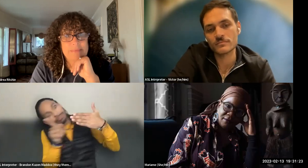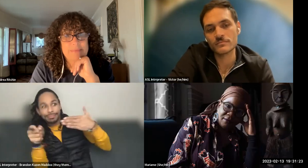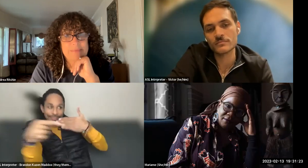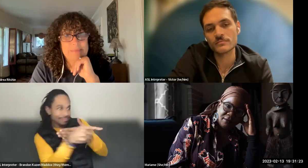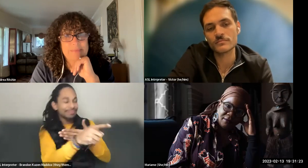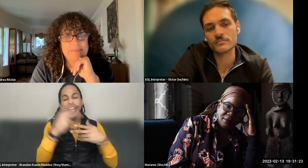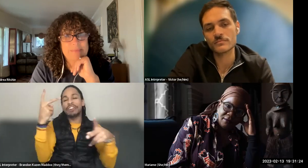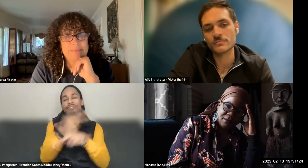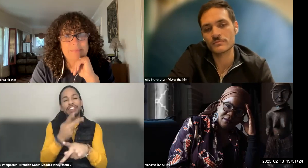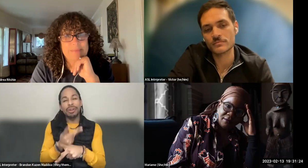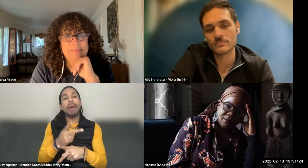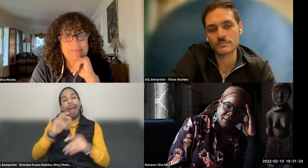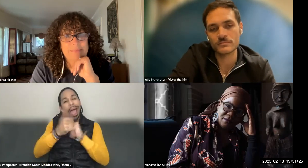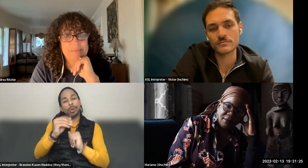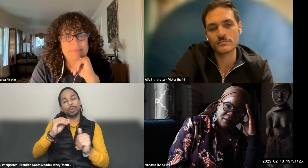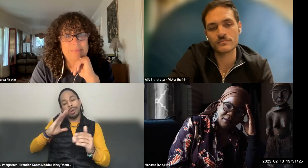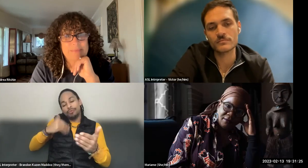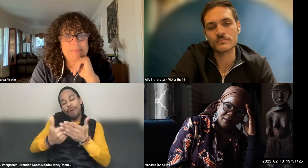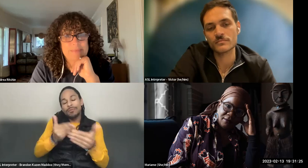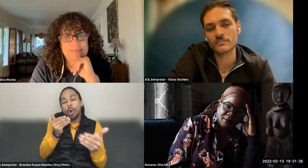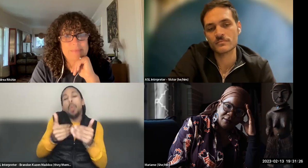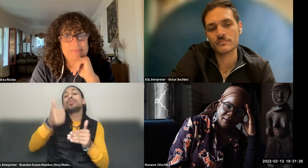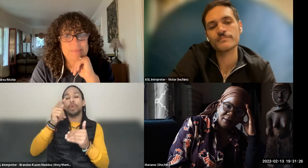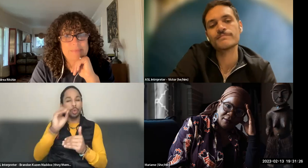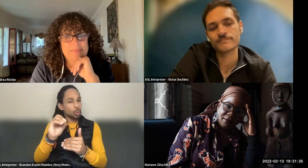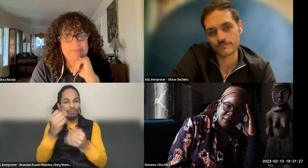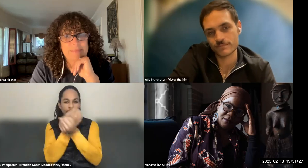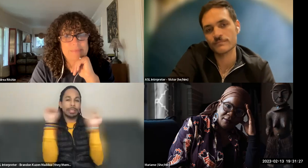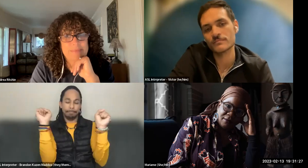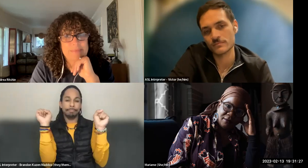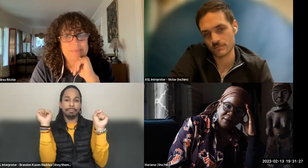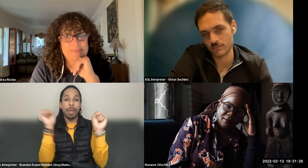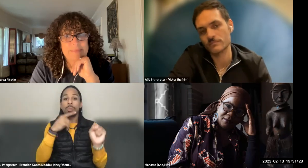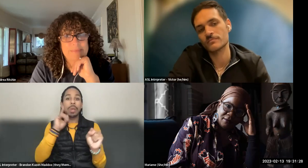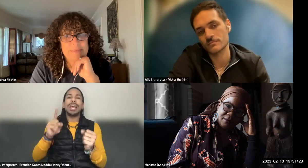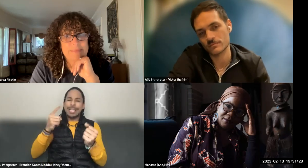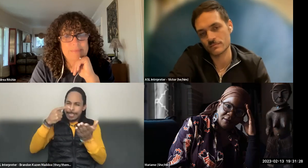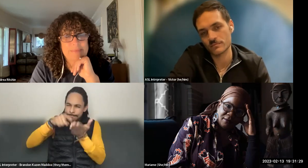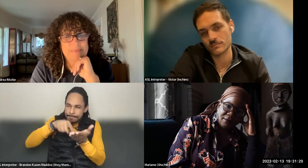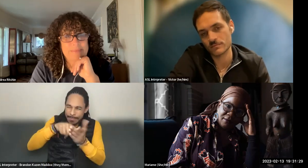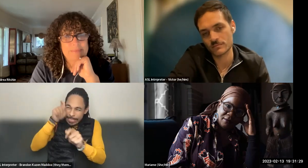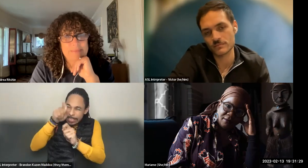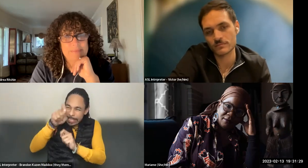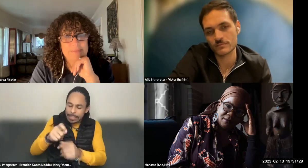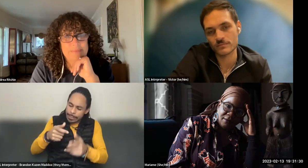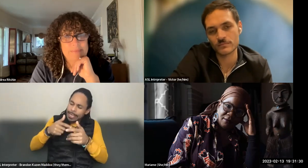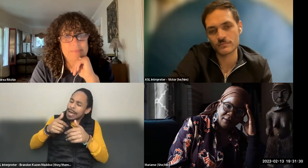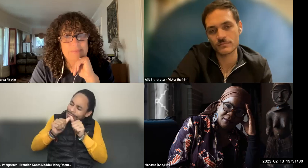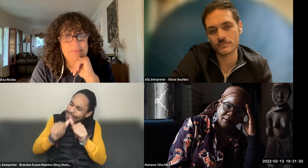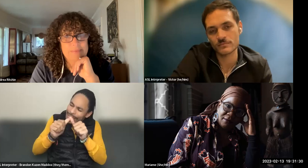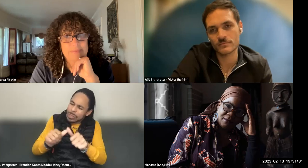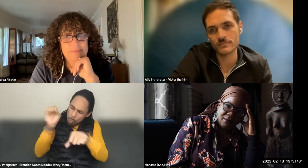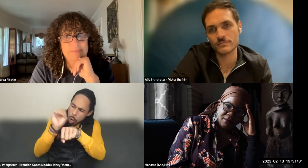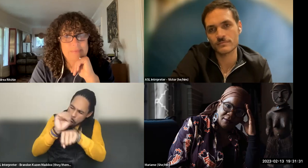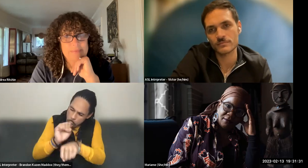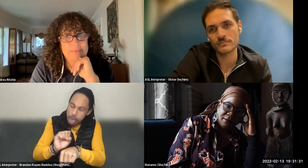Okay? We're gonna chip away at this thing. Gonna chip away at it, and things do change. Mimi brought